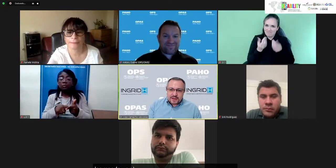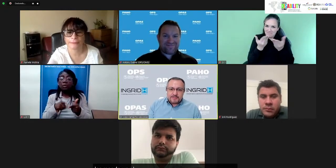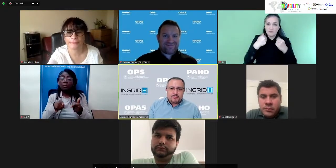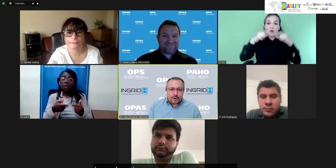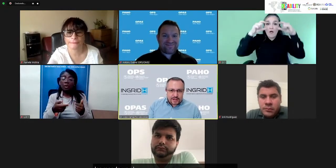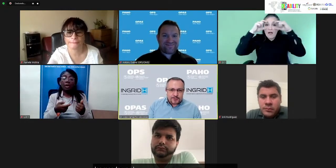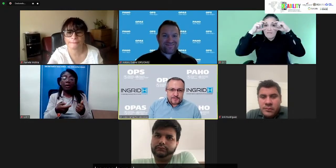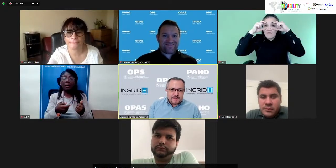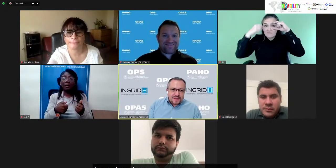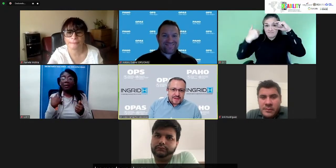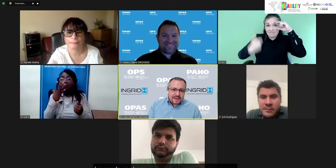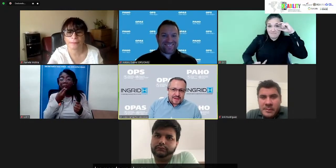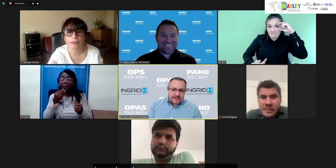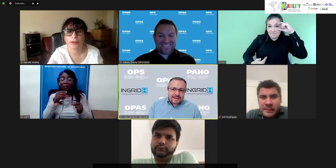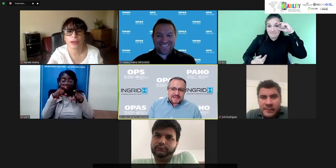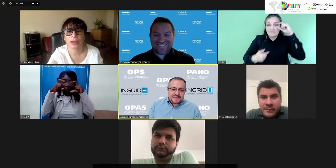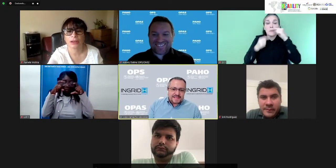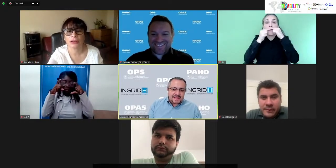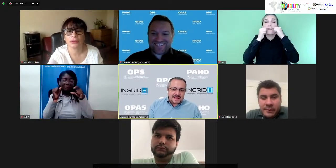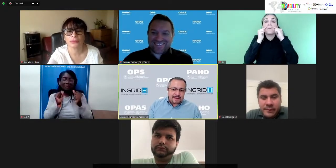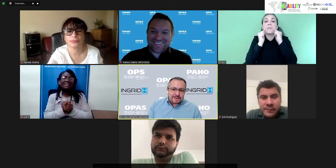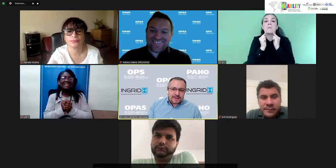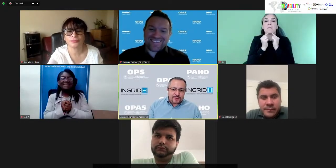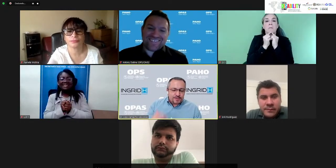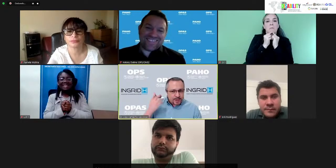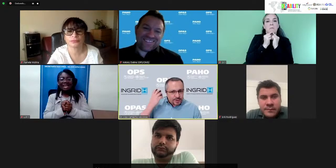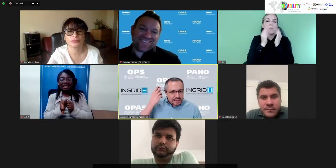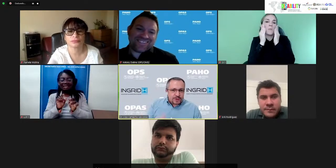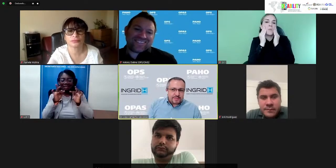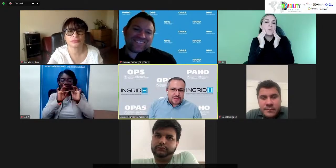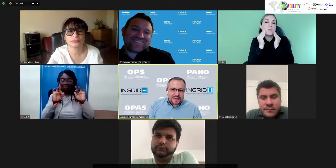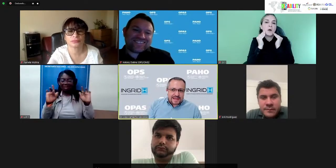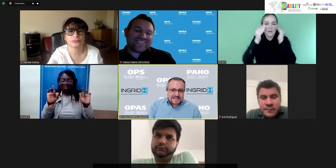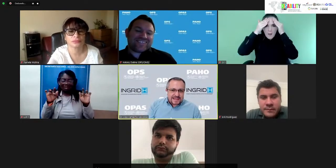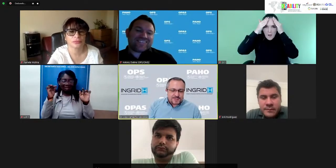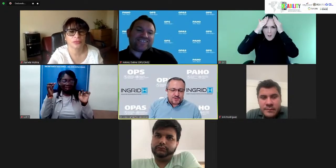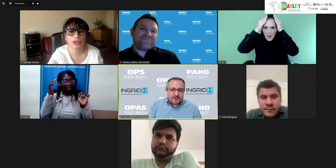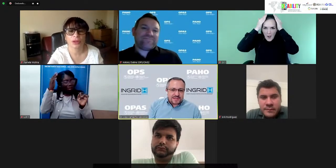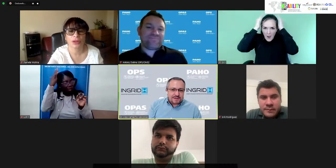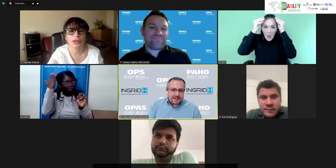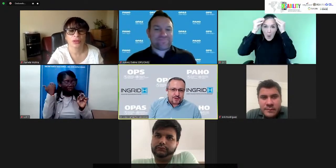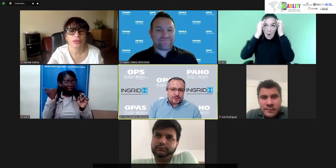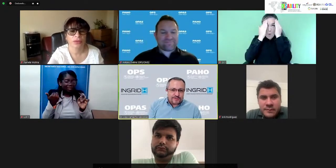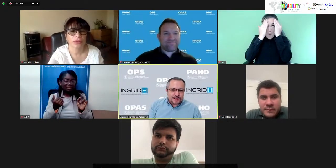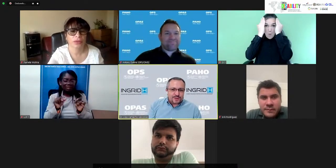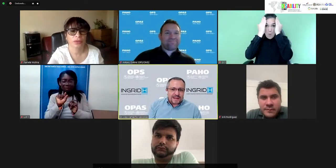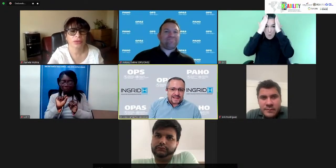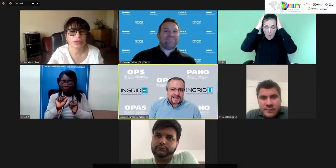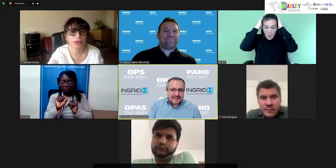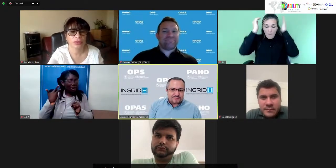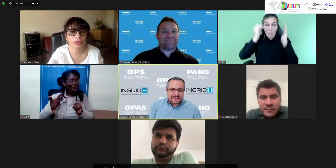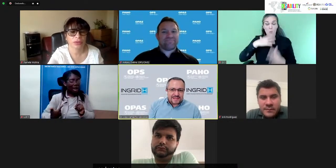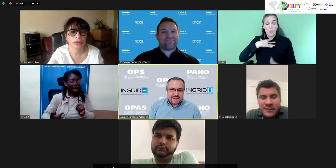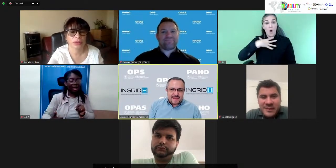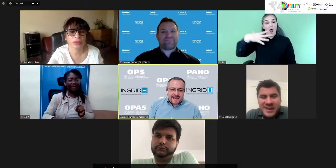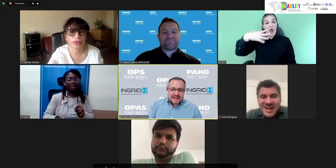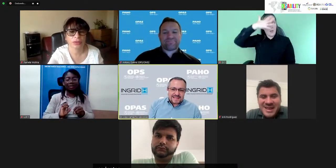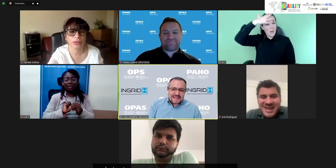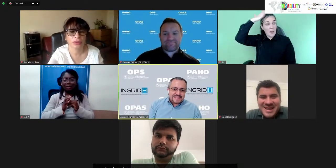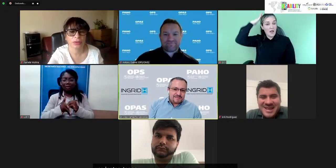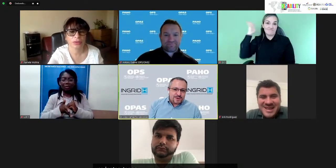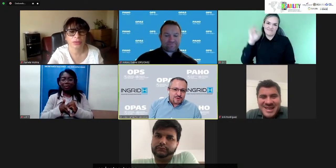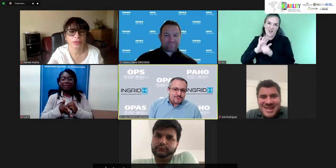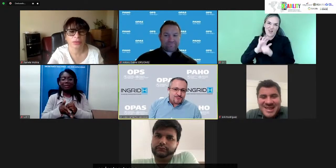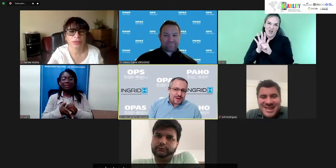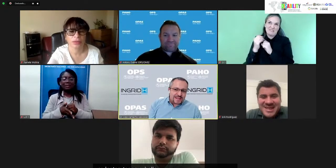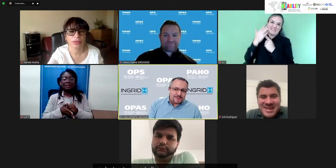beautiful goatee and very handsome dark skin and i almost have no hair well i have a little of it and it's kind of white due